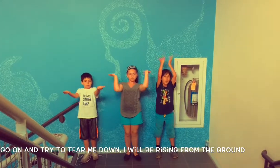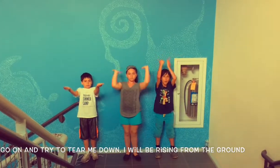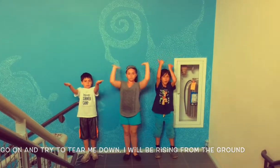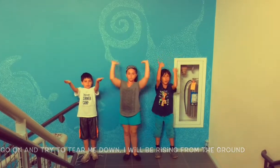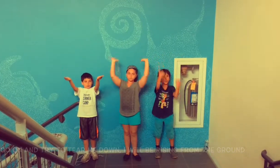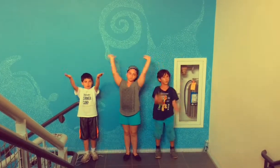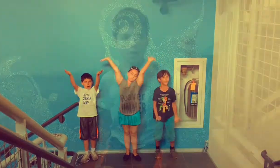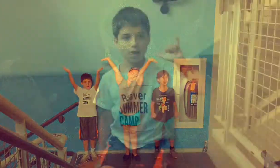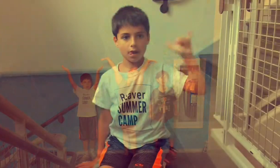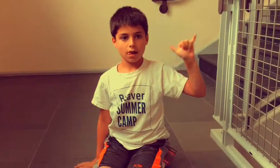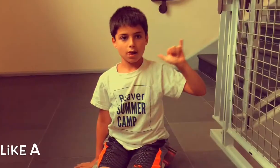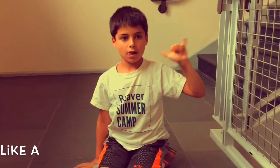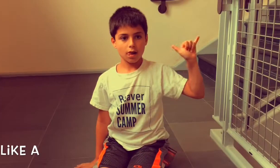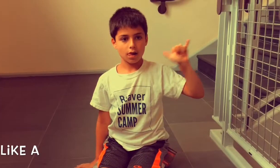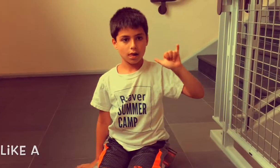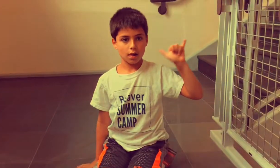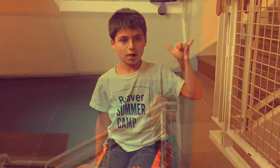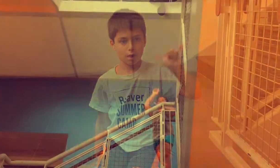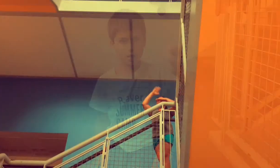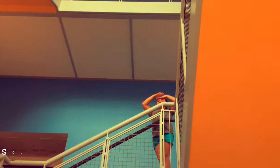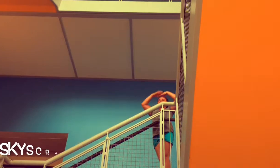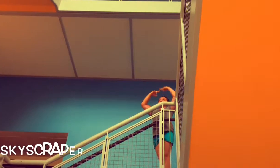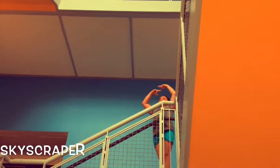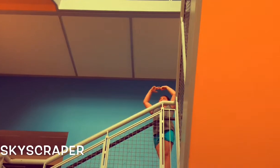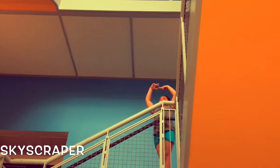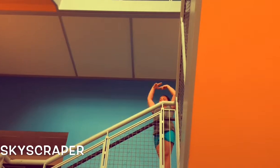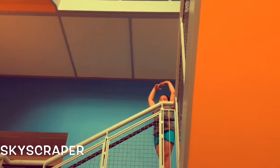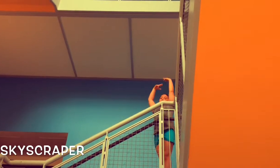the ground like a skyscraper.